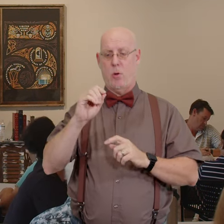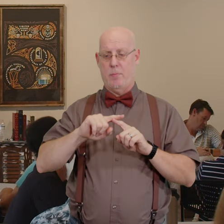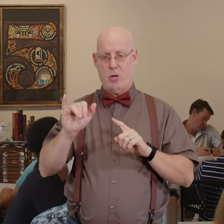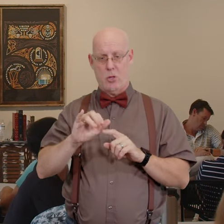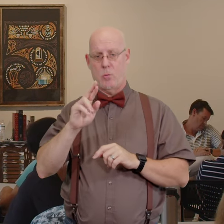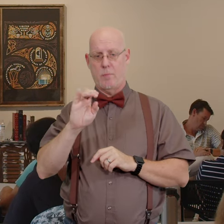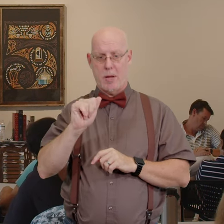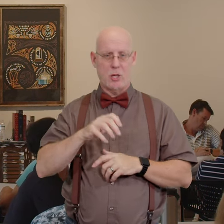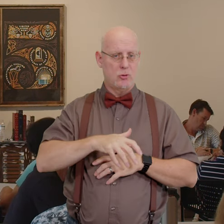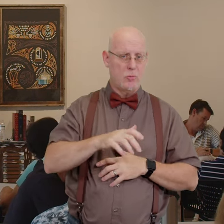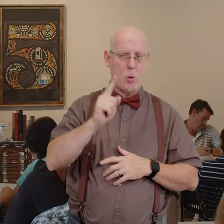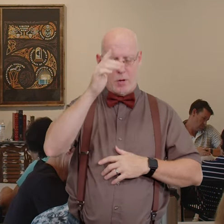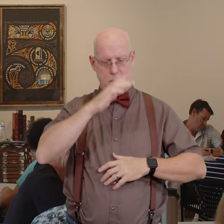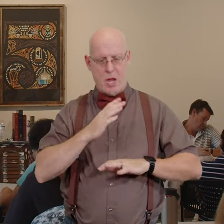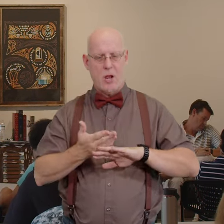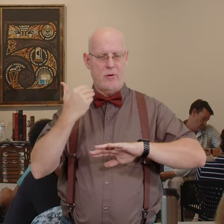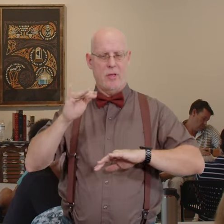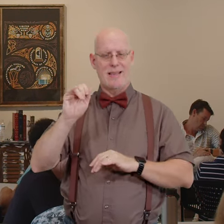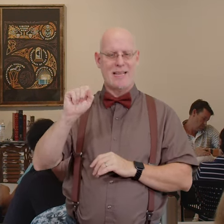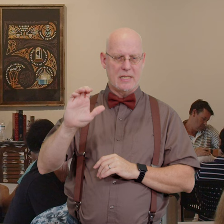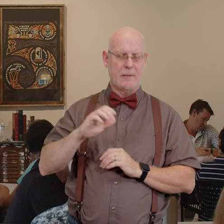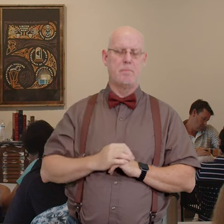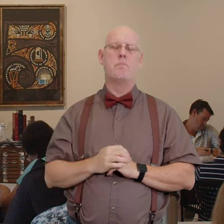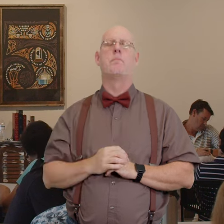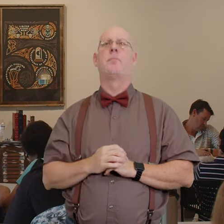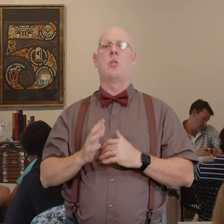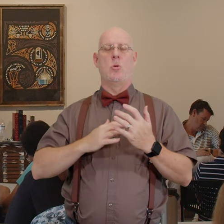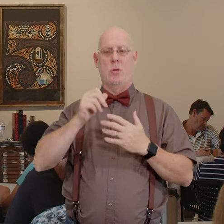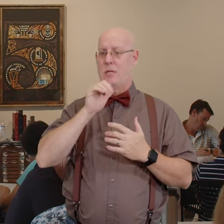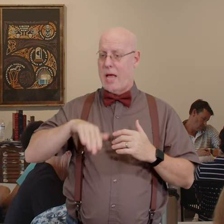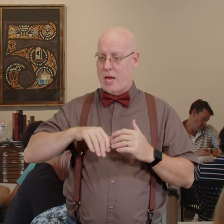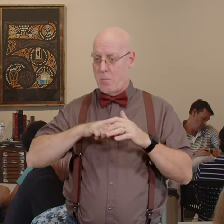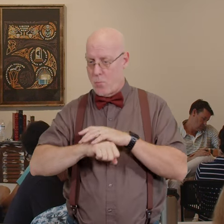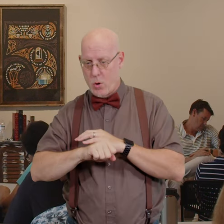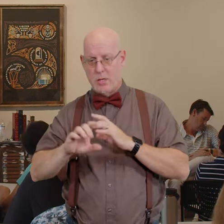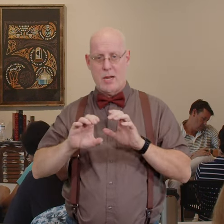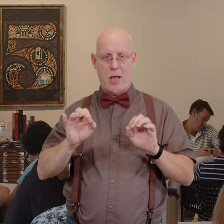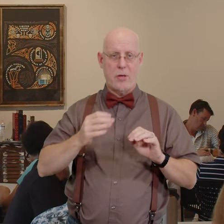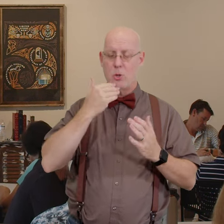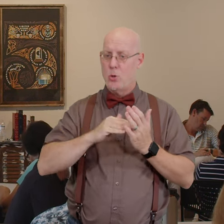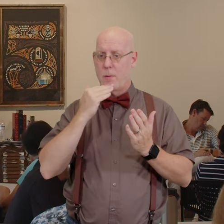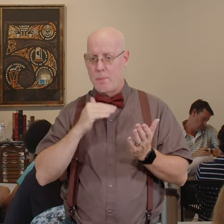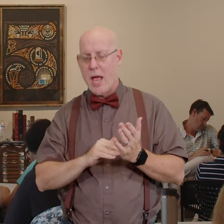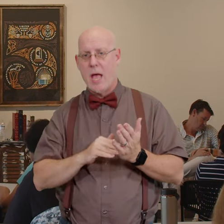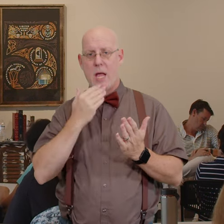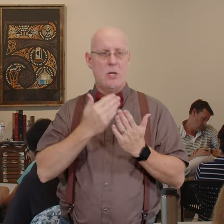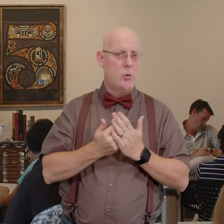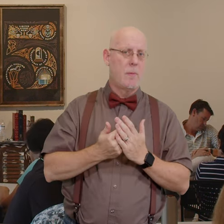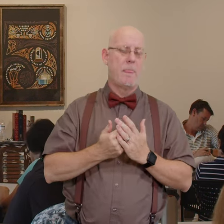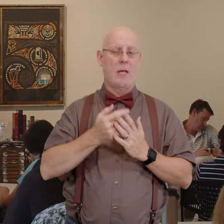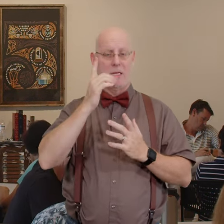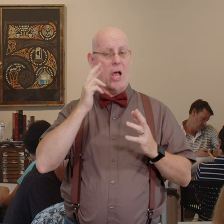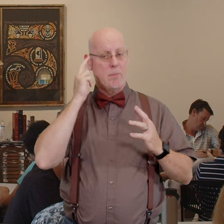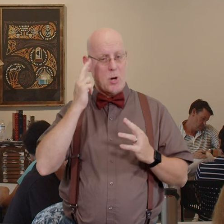so, but also when Rebekah had conceived children by one man, our forefather Isaac, though they were not yet born and had done nothing either good or bad,